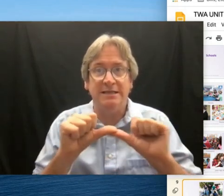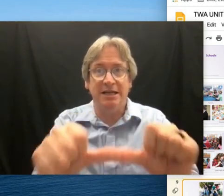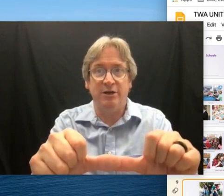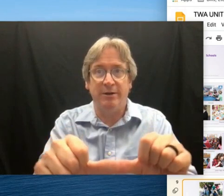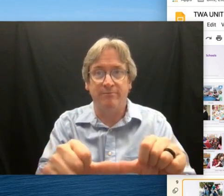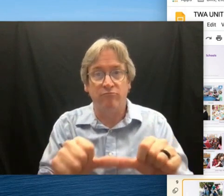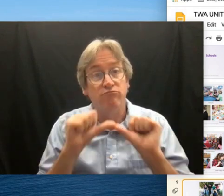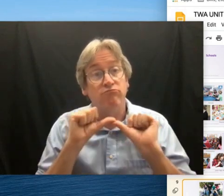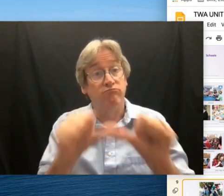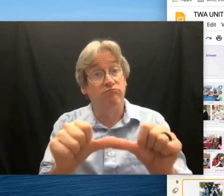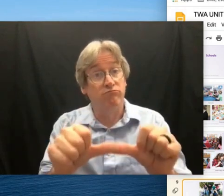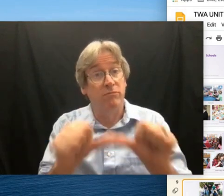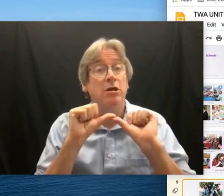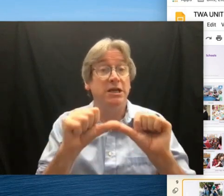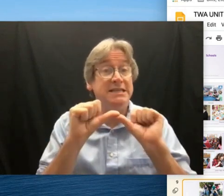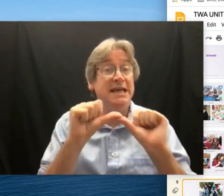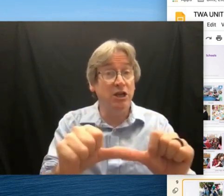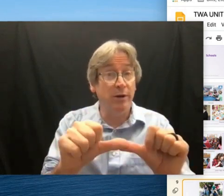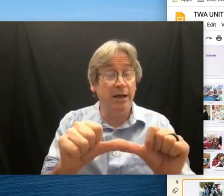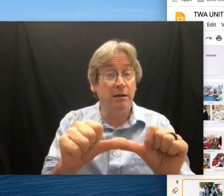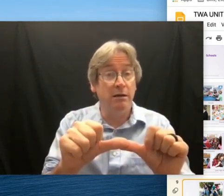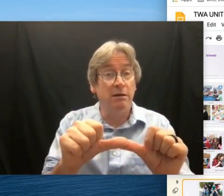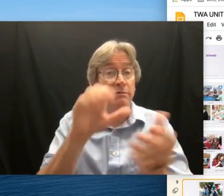So continuing